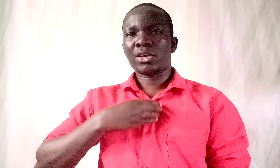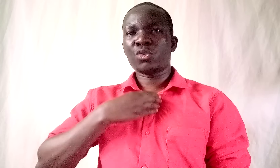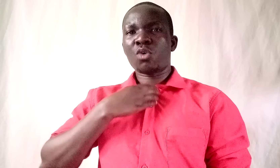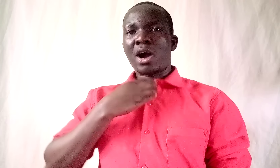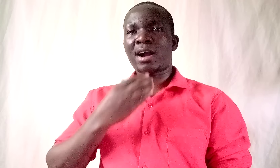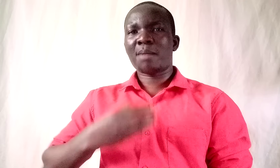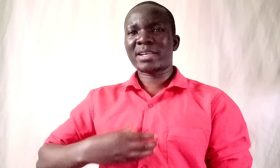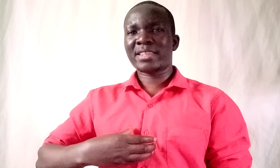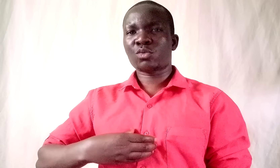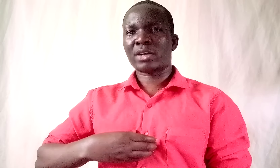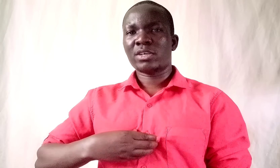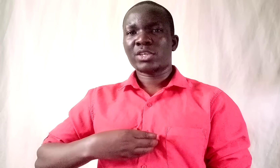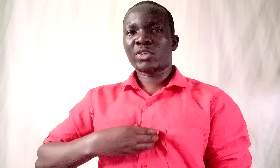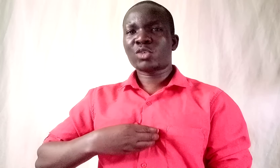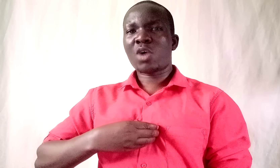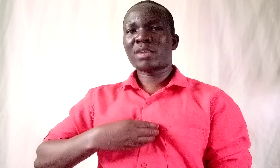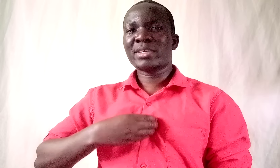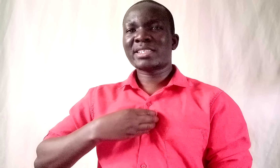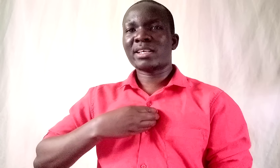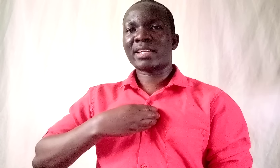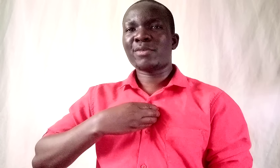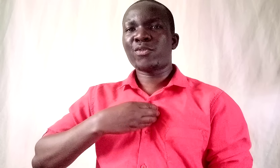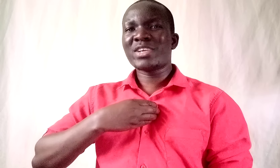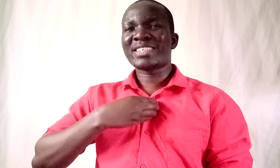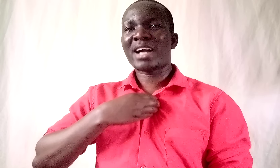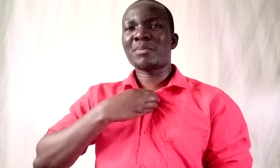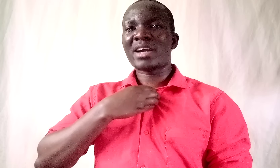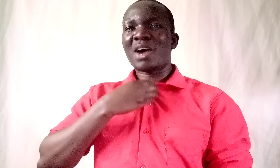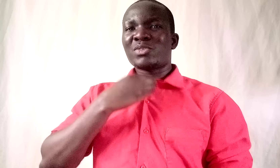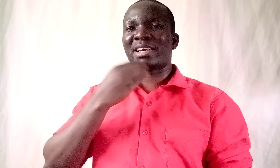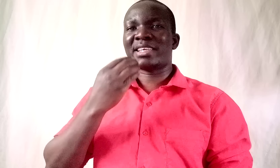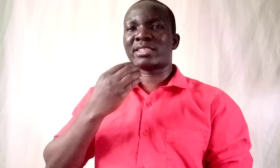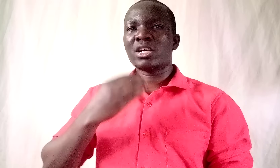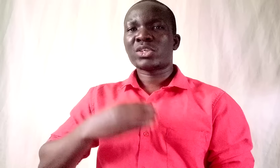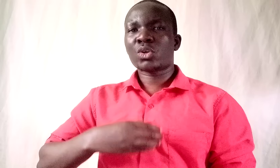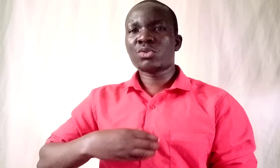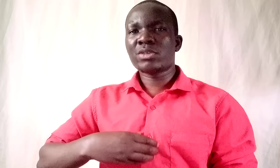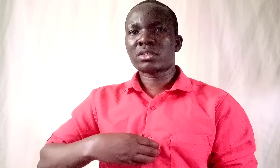you accompany this one. So this one means the food is coming out like this. So you do this.